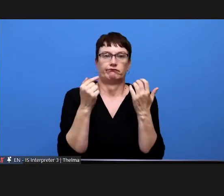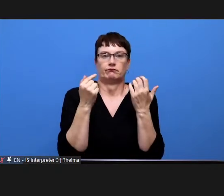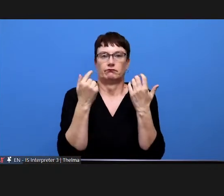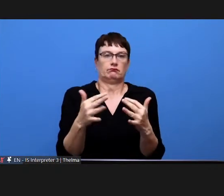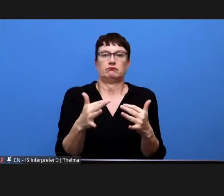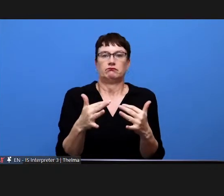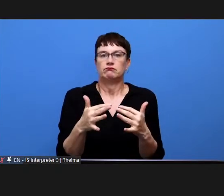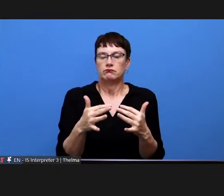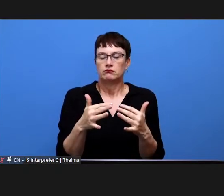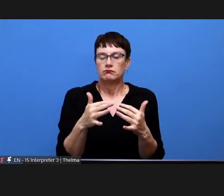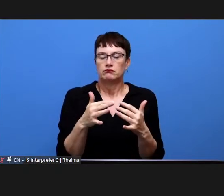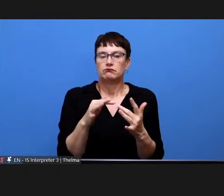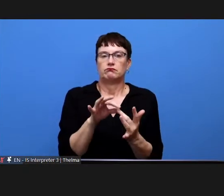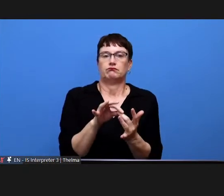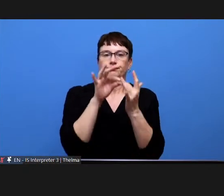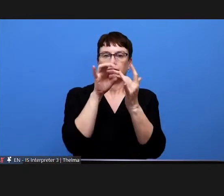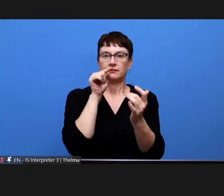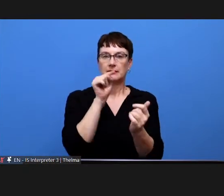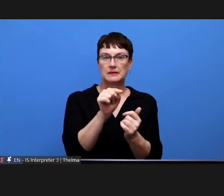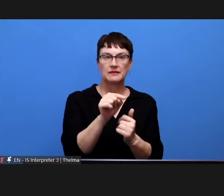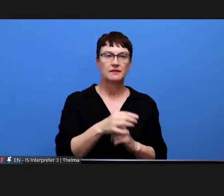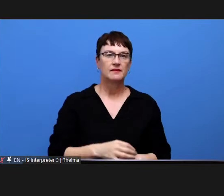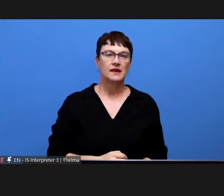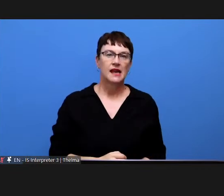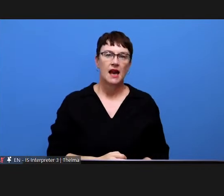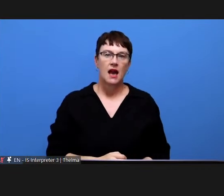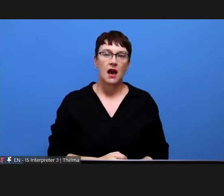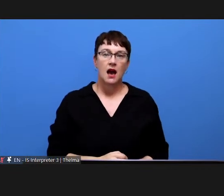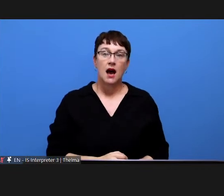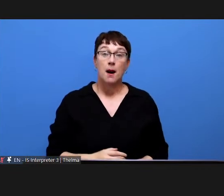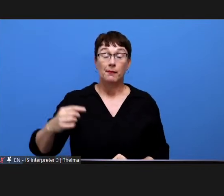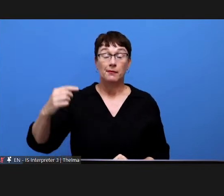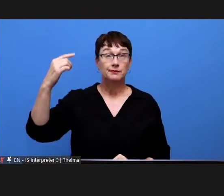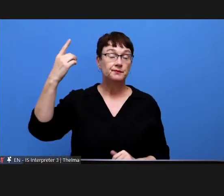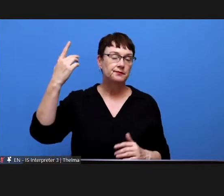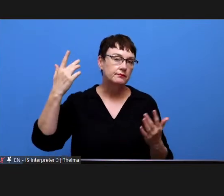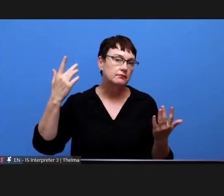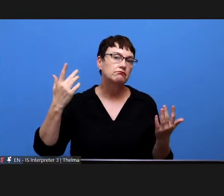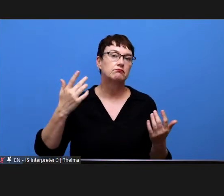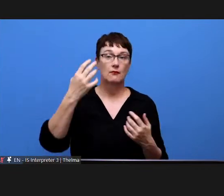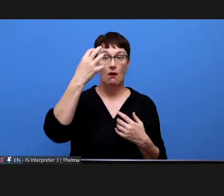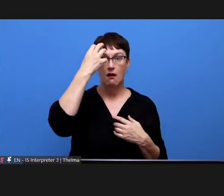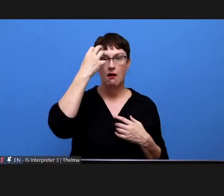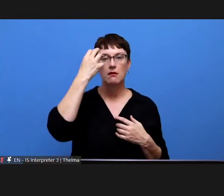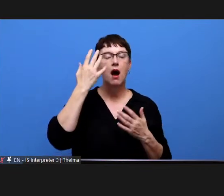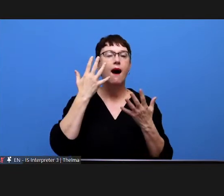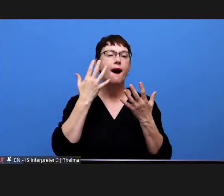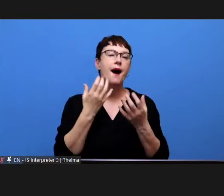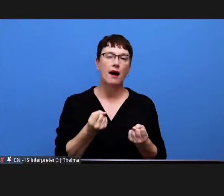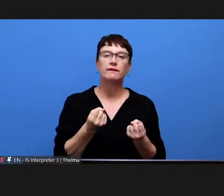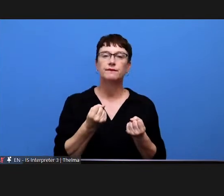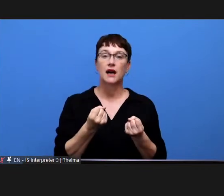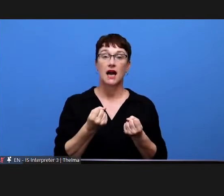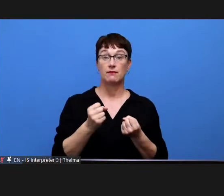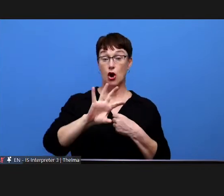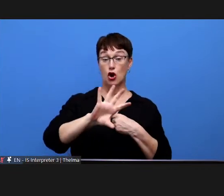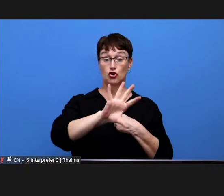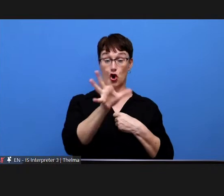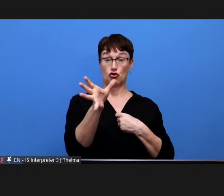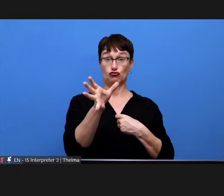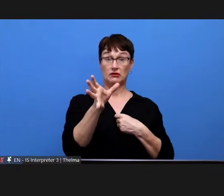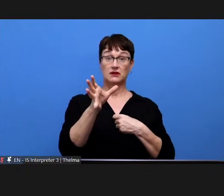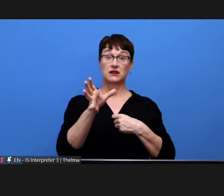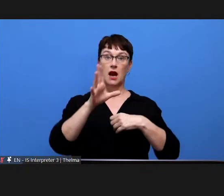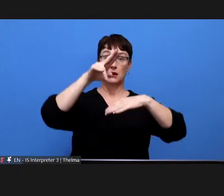the national human rights institution can play a very vital role in this mainstreaming process. I know that in many